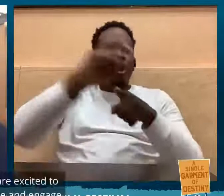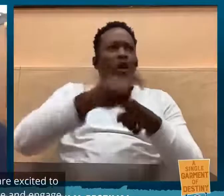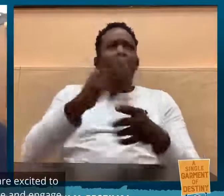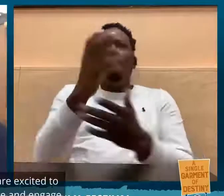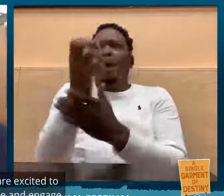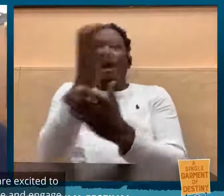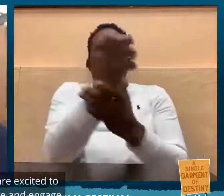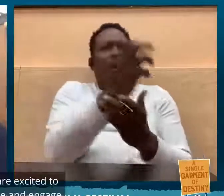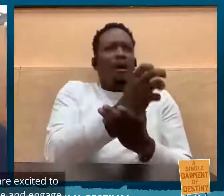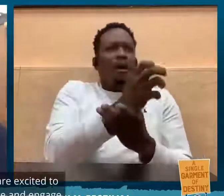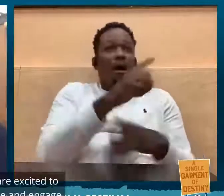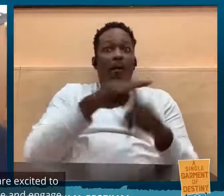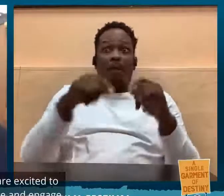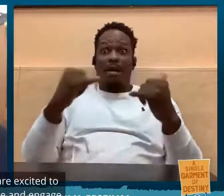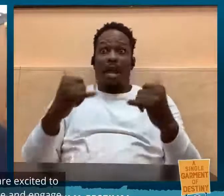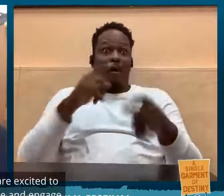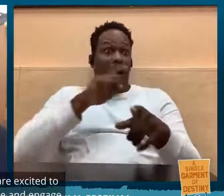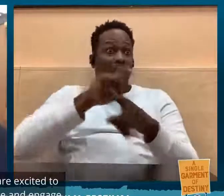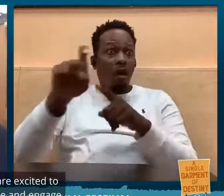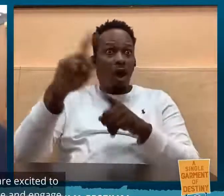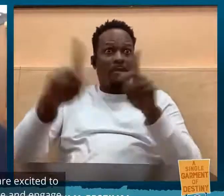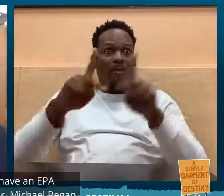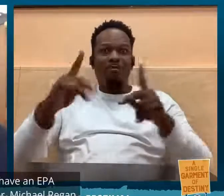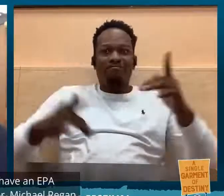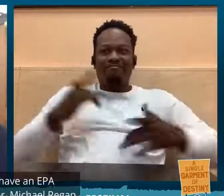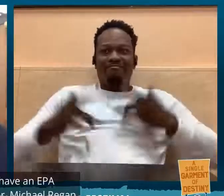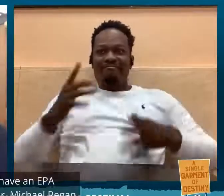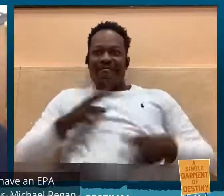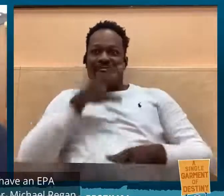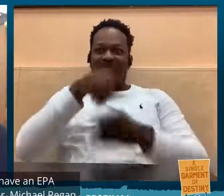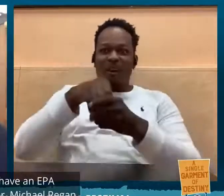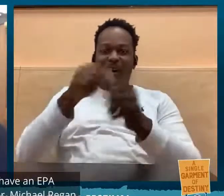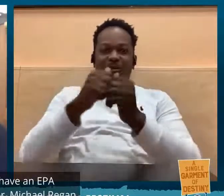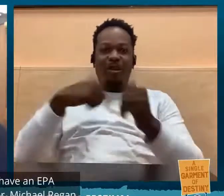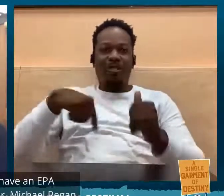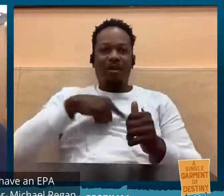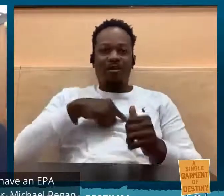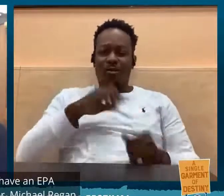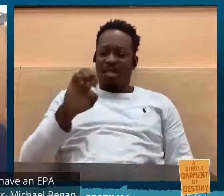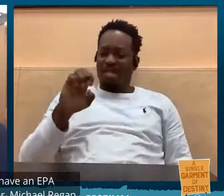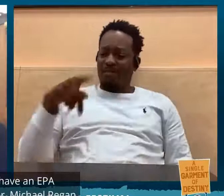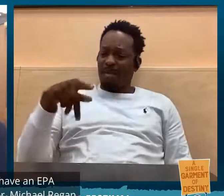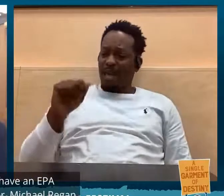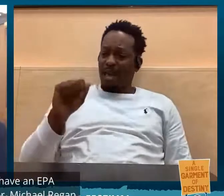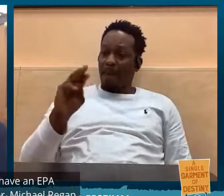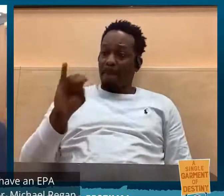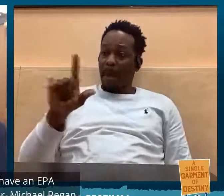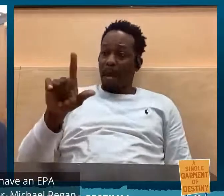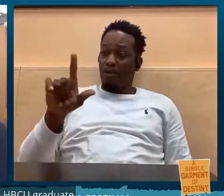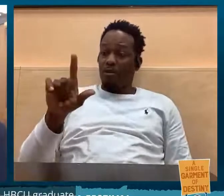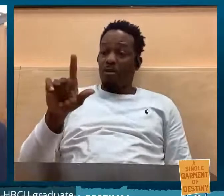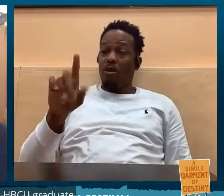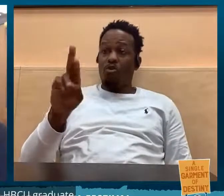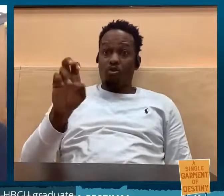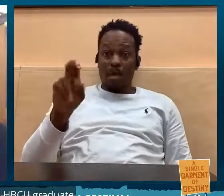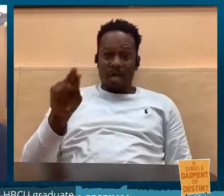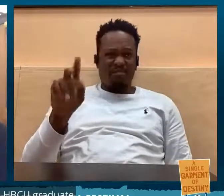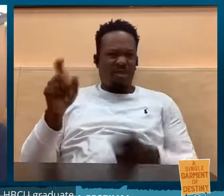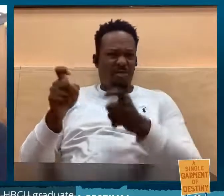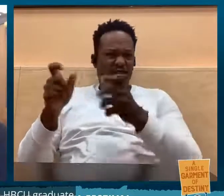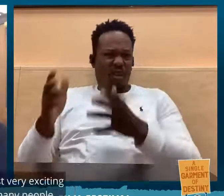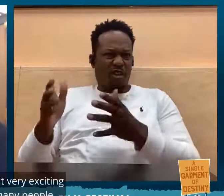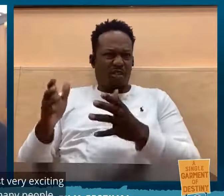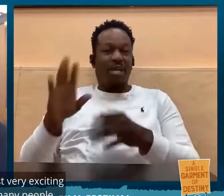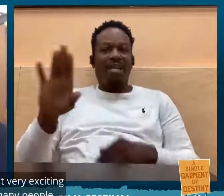on the phone. People are excited to participate and engage. And to have an EPA administrator, Michael Regan, who is an